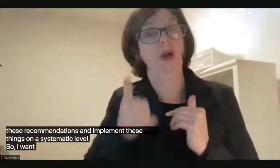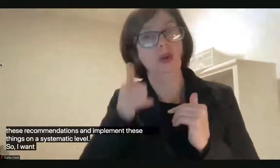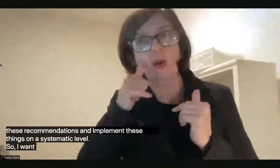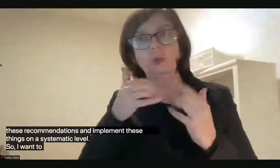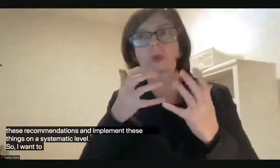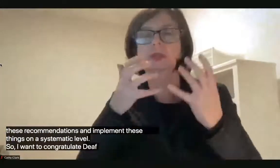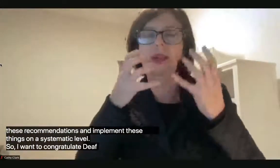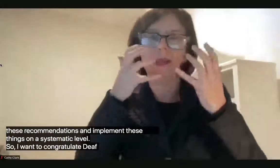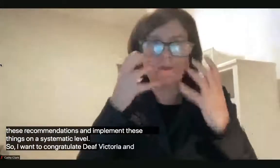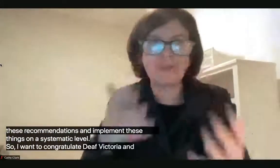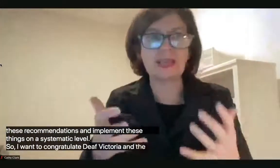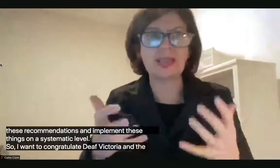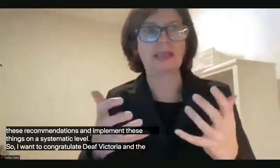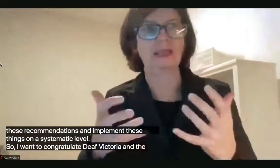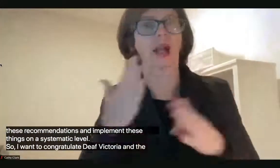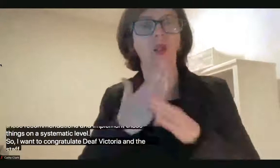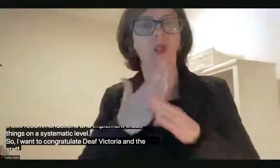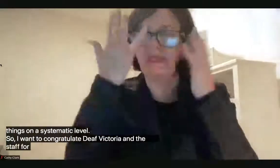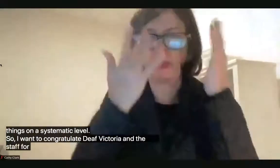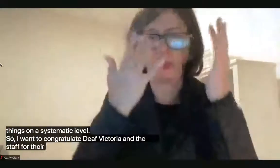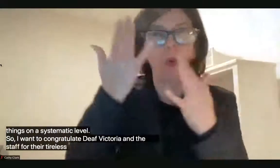throughout the duration of this project. I know that it has been